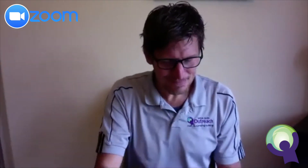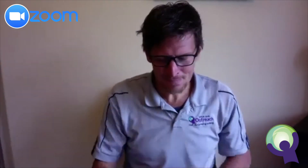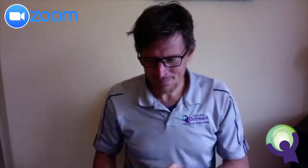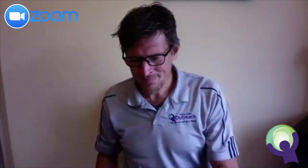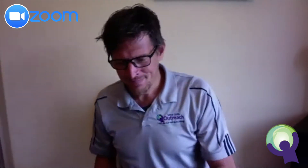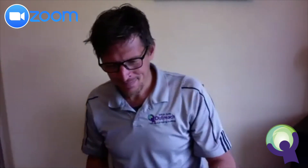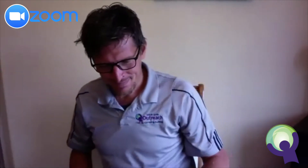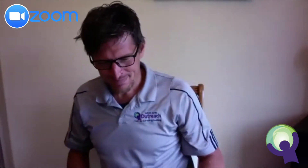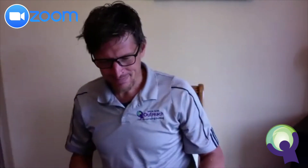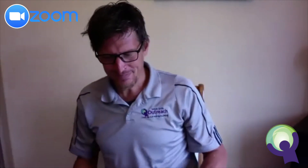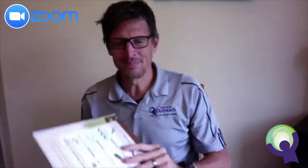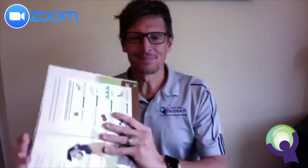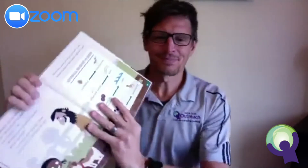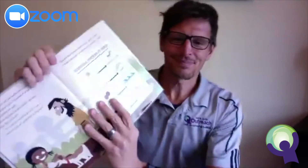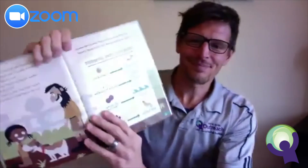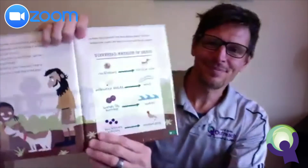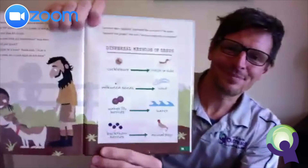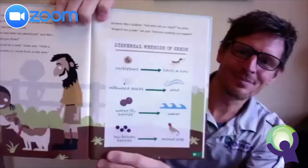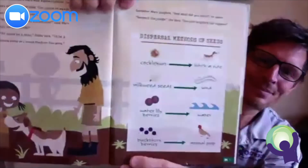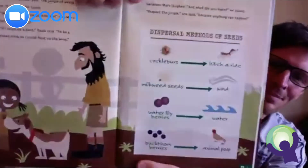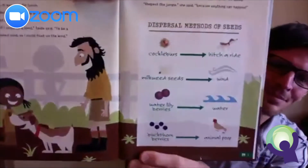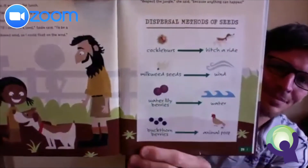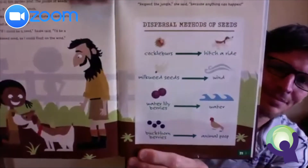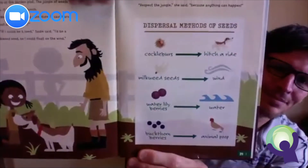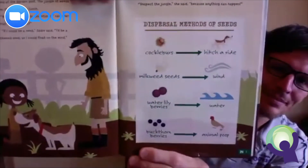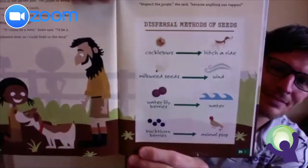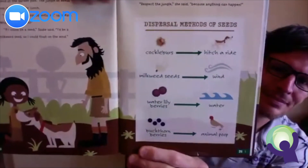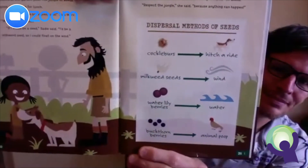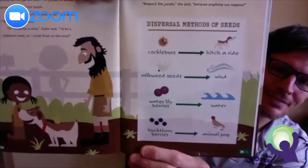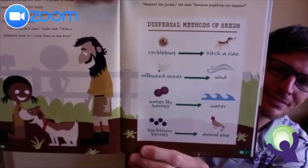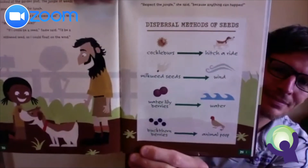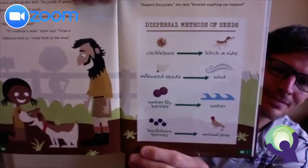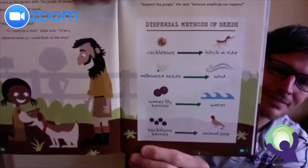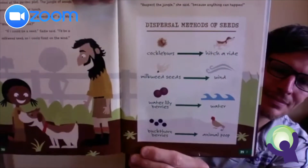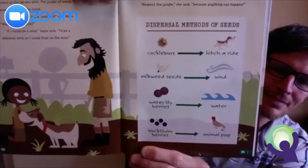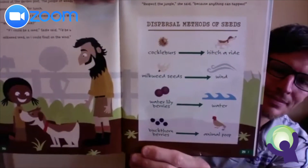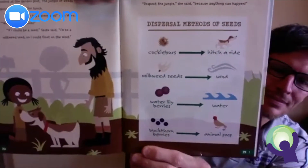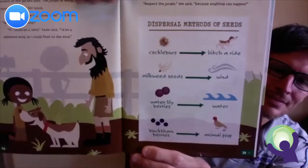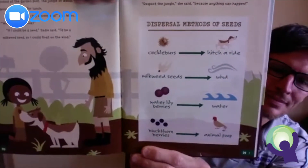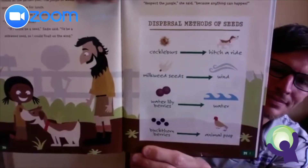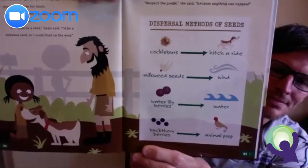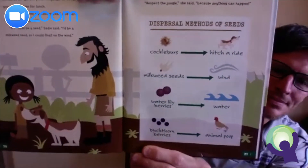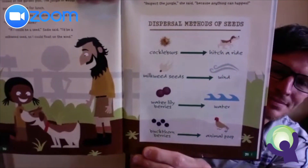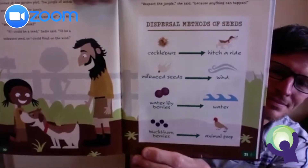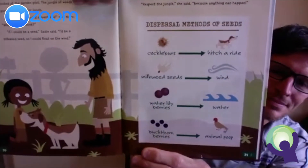Marv laughed. "And what did you learn?" he asked. "Respect the jungle," she said, "because anything